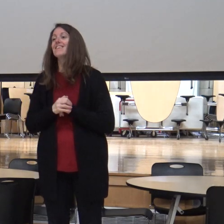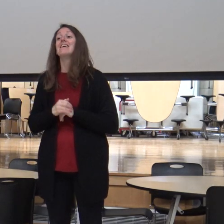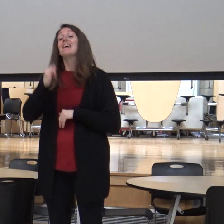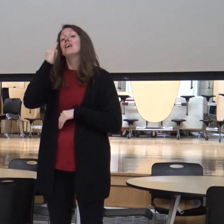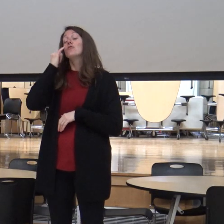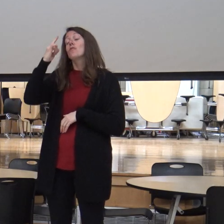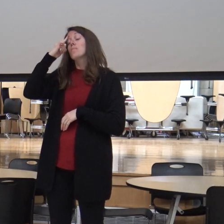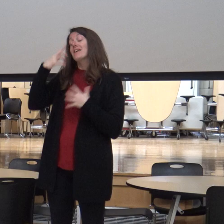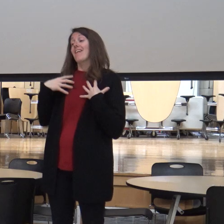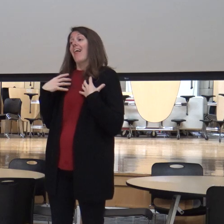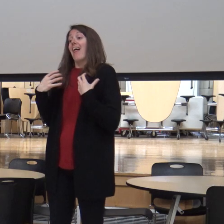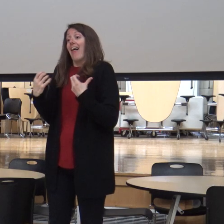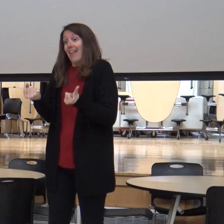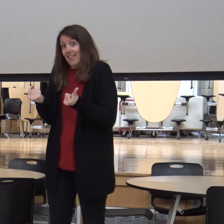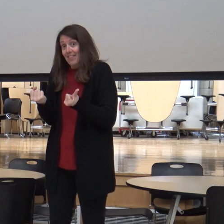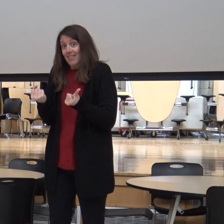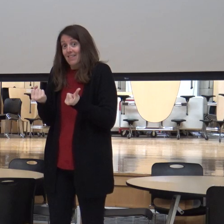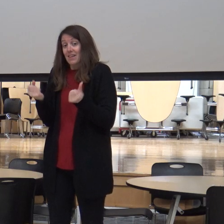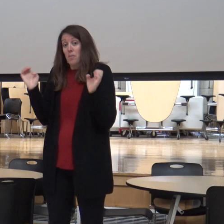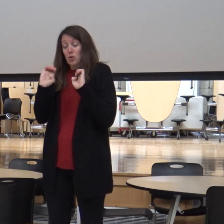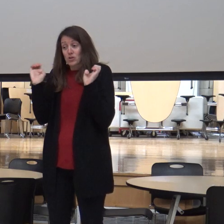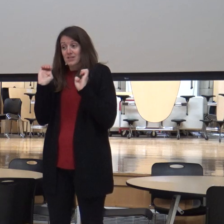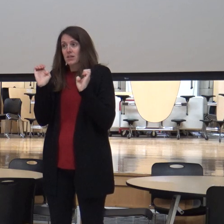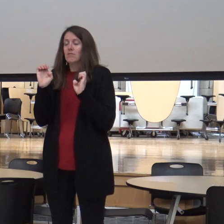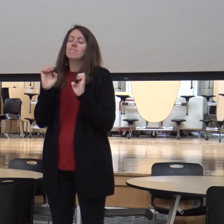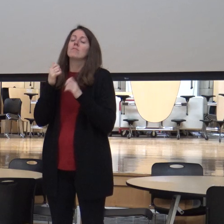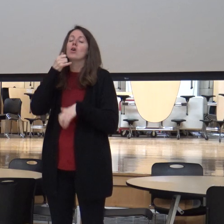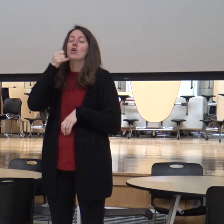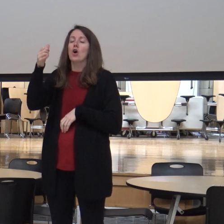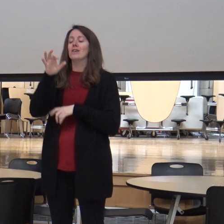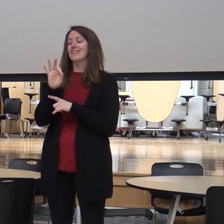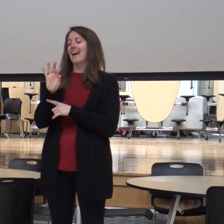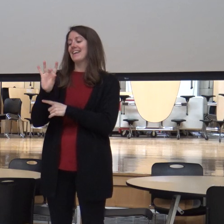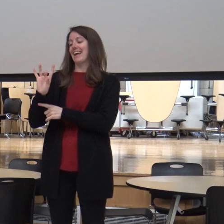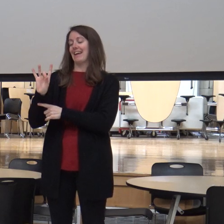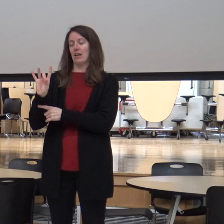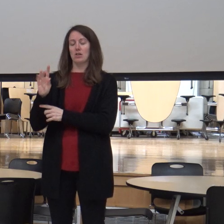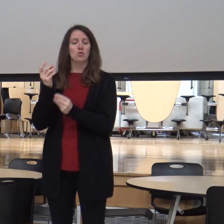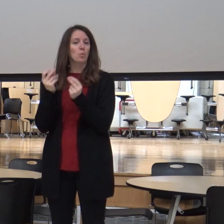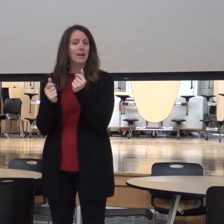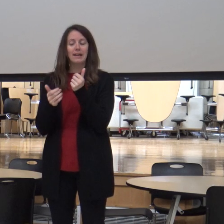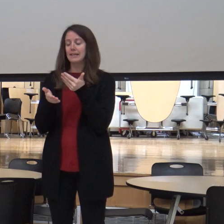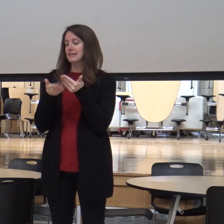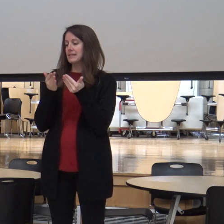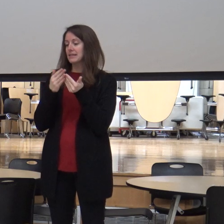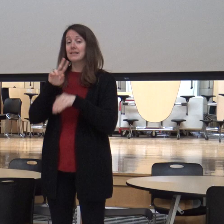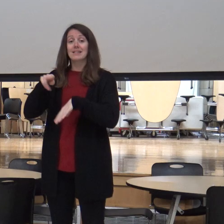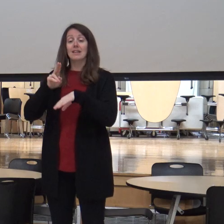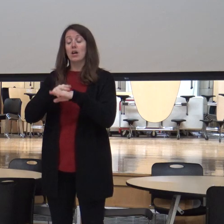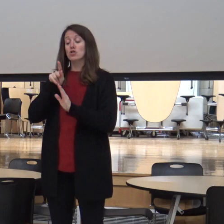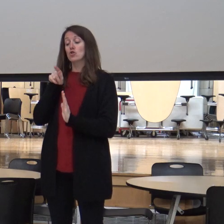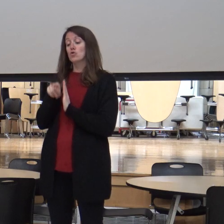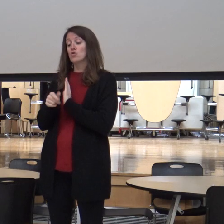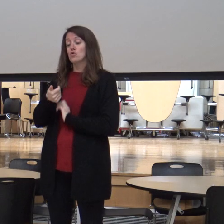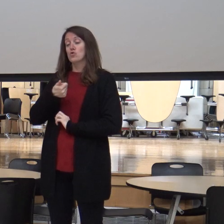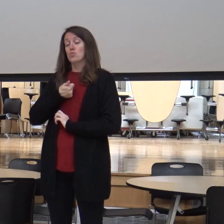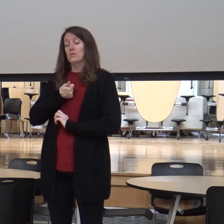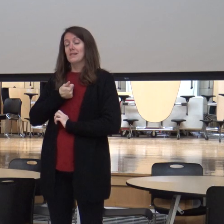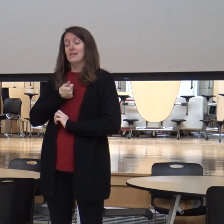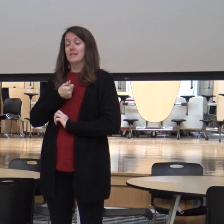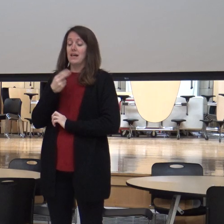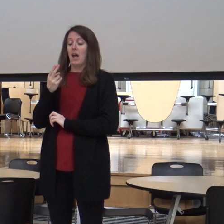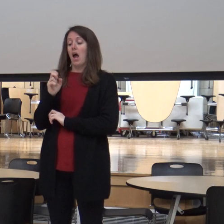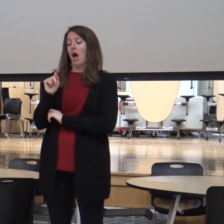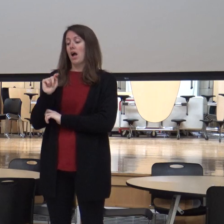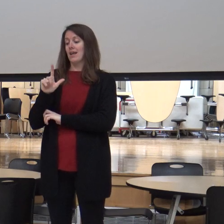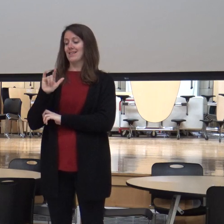health crisis, call 988. It's quick, it's easy. It's the National Suicide Hotline. They have different offices. There's three